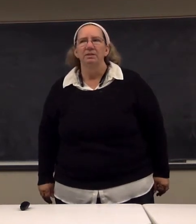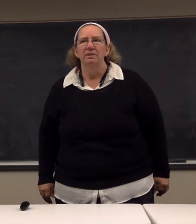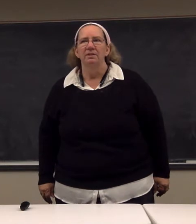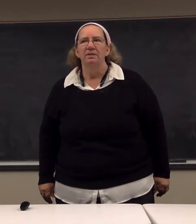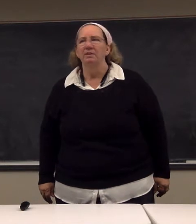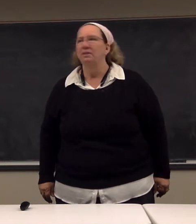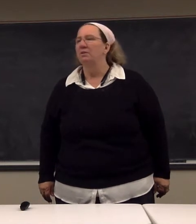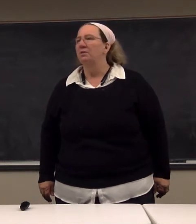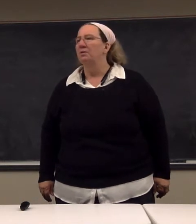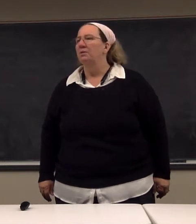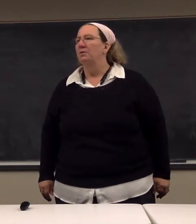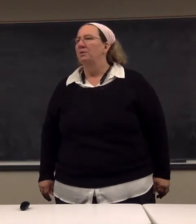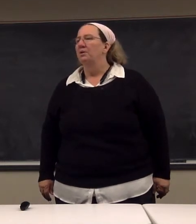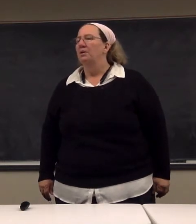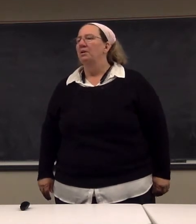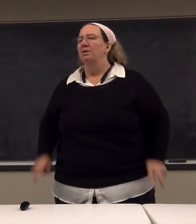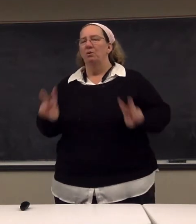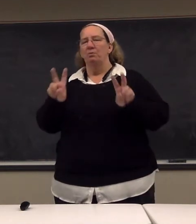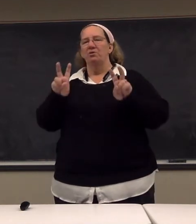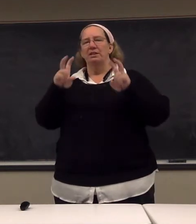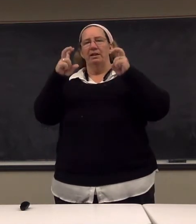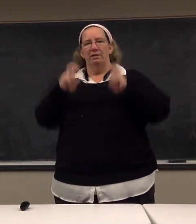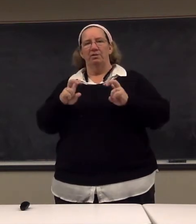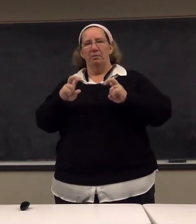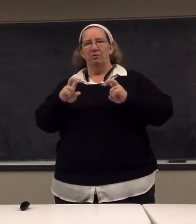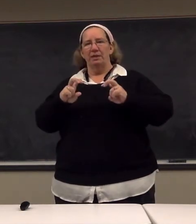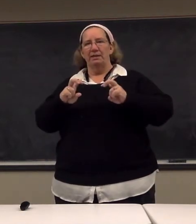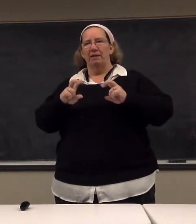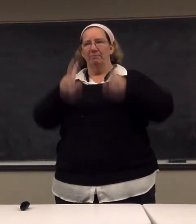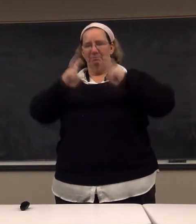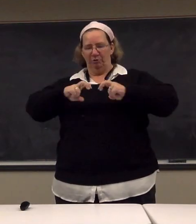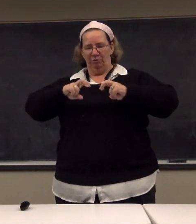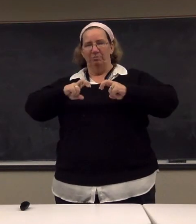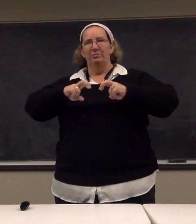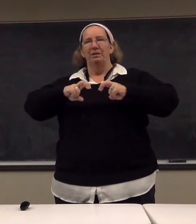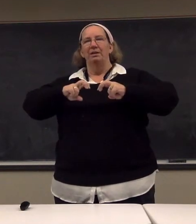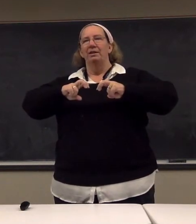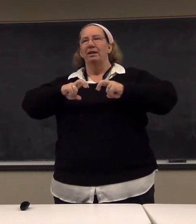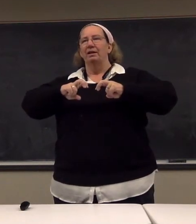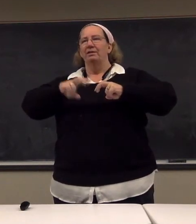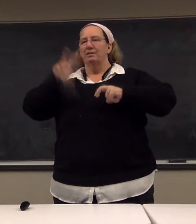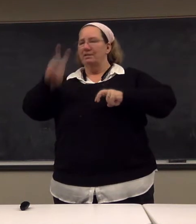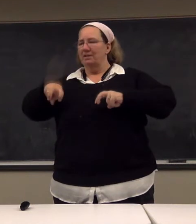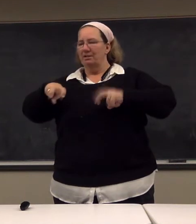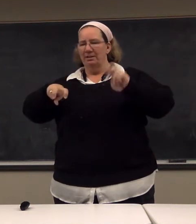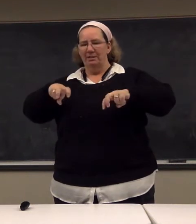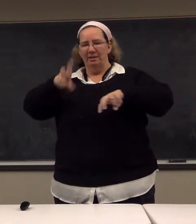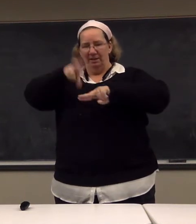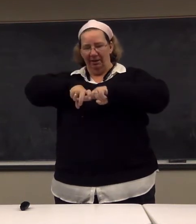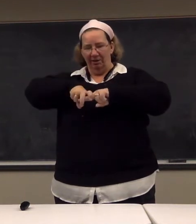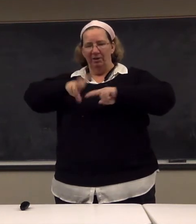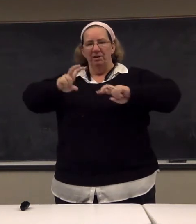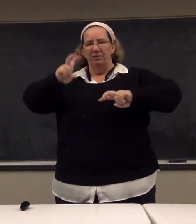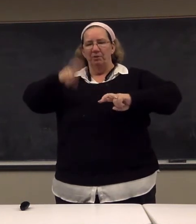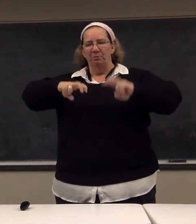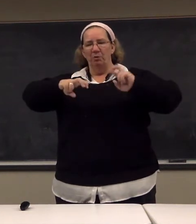Both sat. Both. Oh, both sit. They both sat down. You're in the two. Yeah, to sit down is this, like here. But if you're both